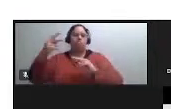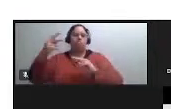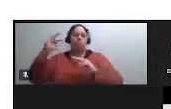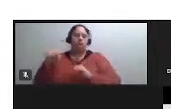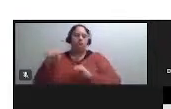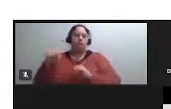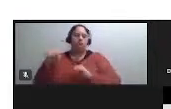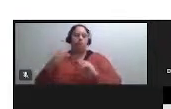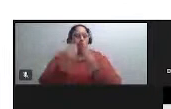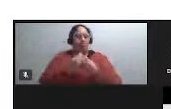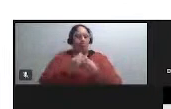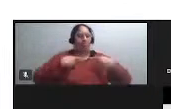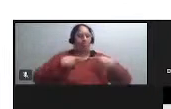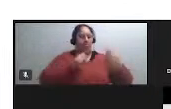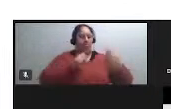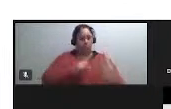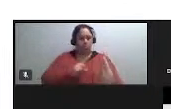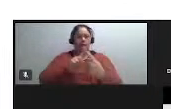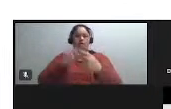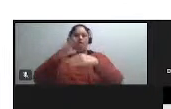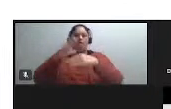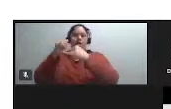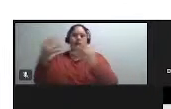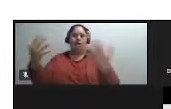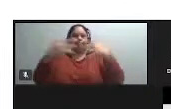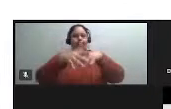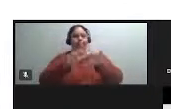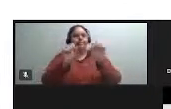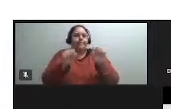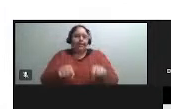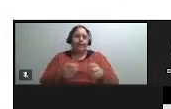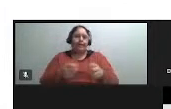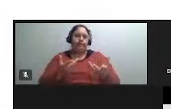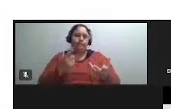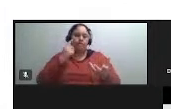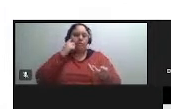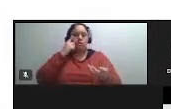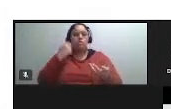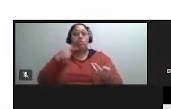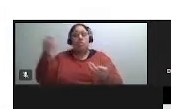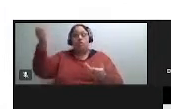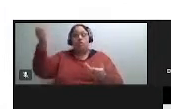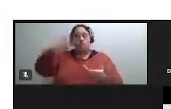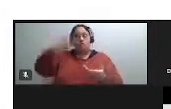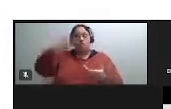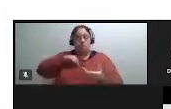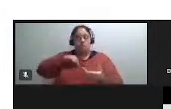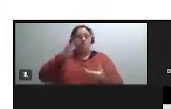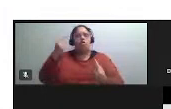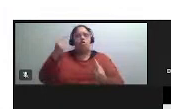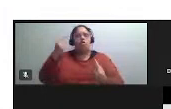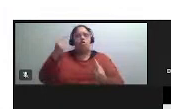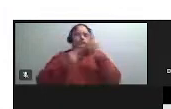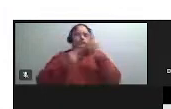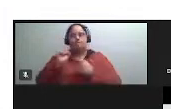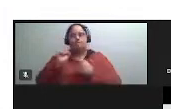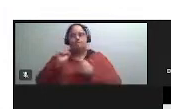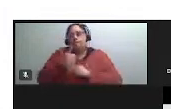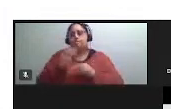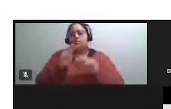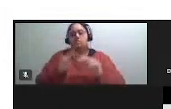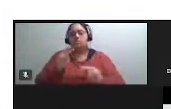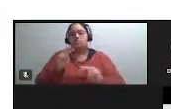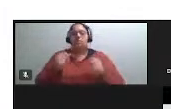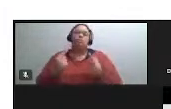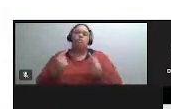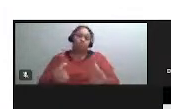in person and also virtually. They have given an indication that they will be considering it for the next assessment.